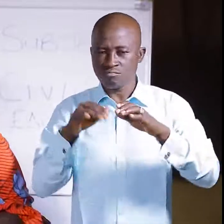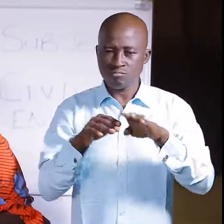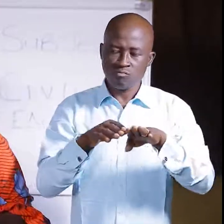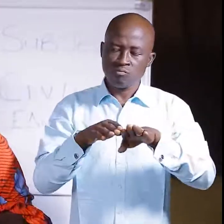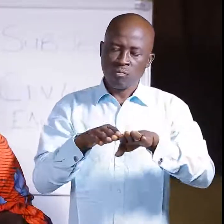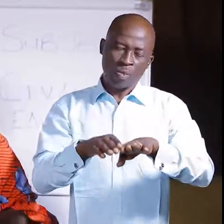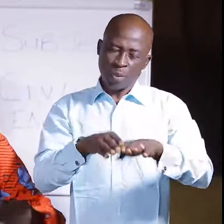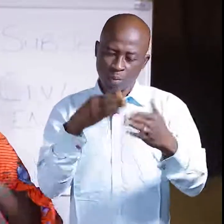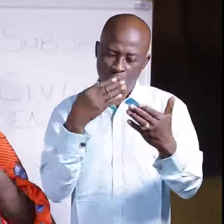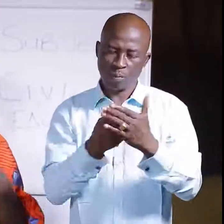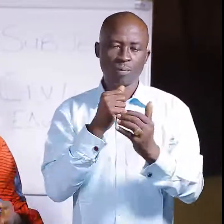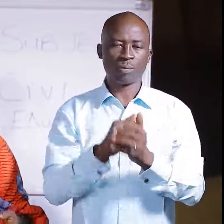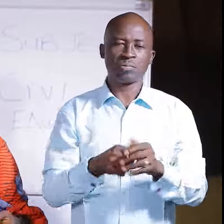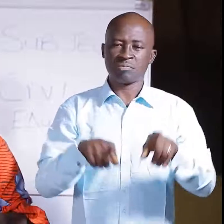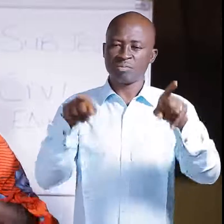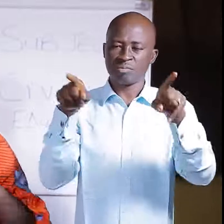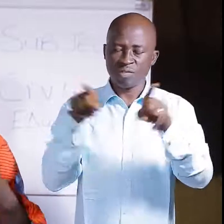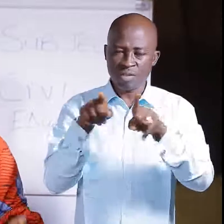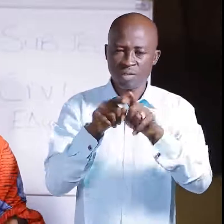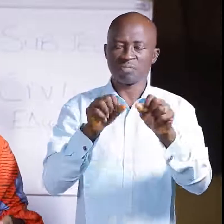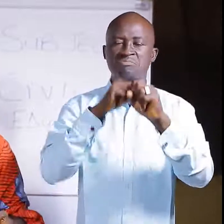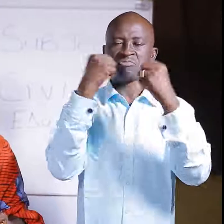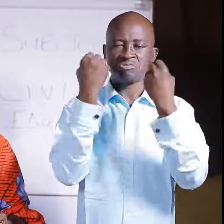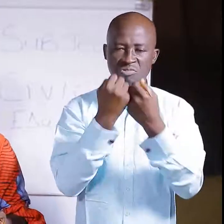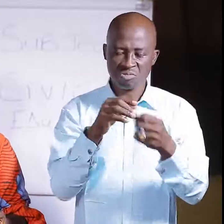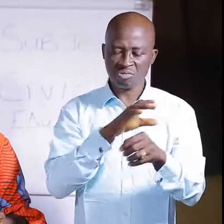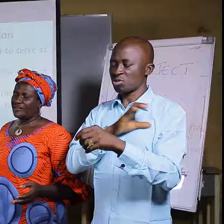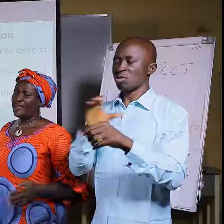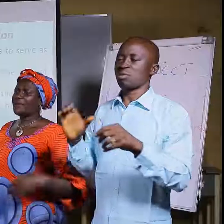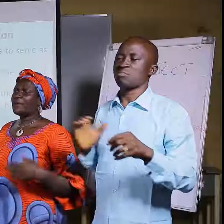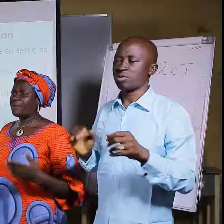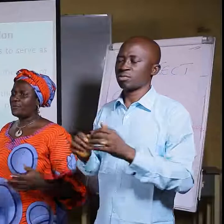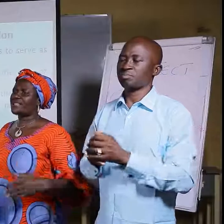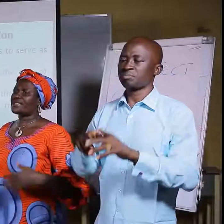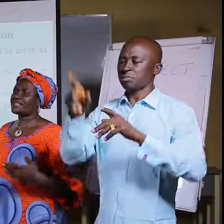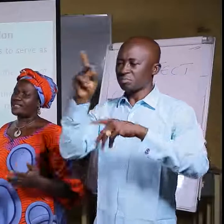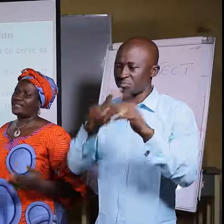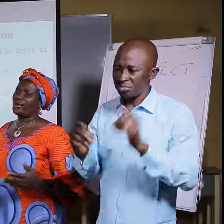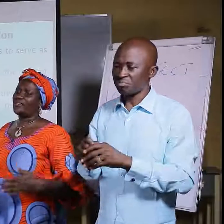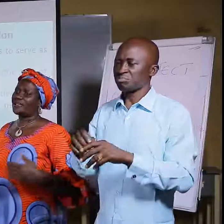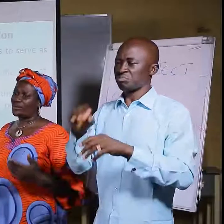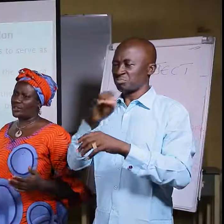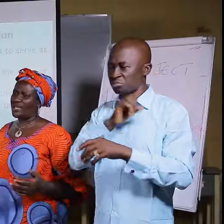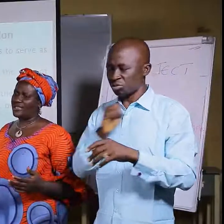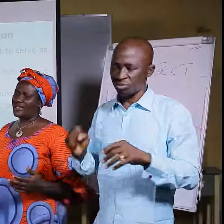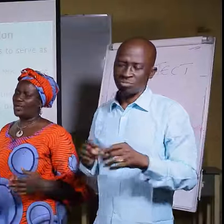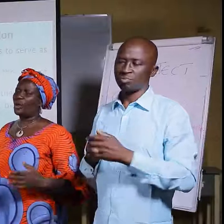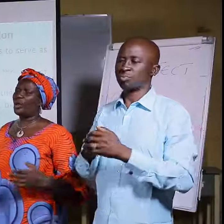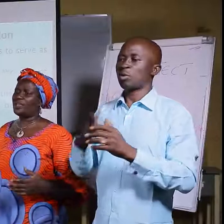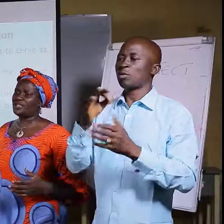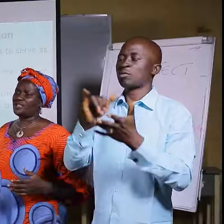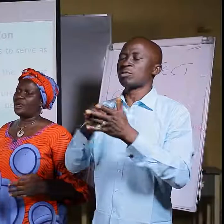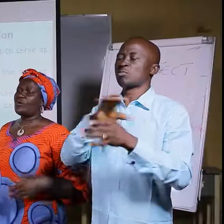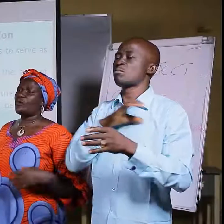So also the society, the community. The people, the citizen of that society